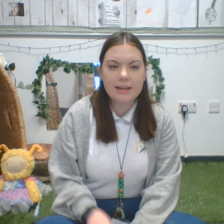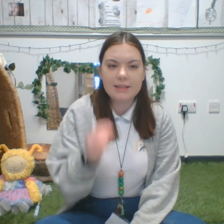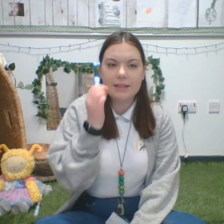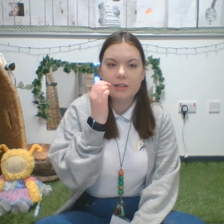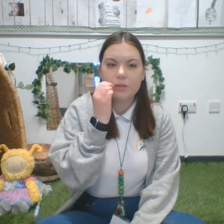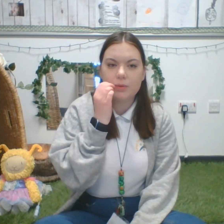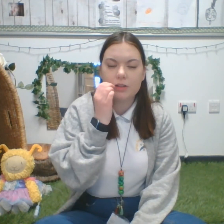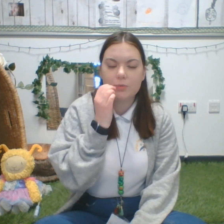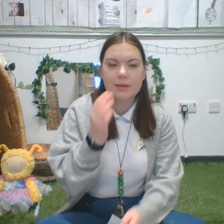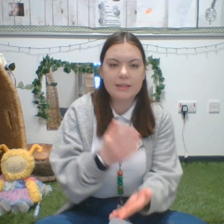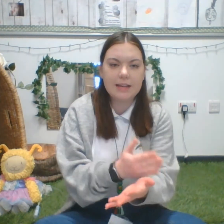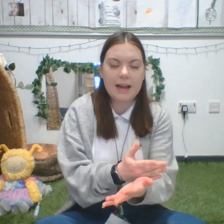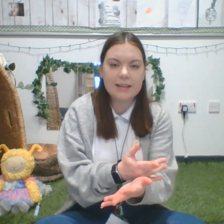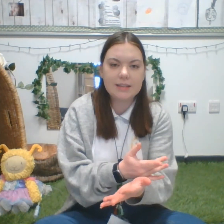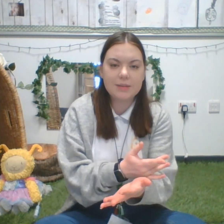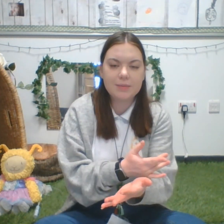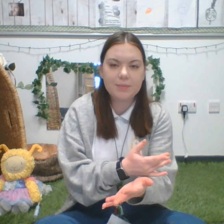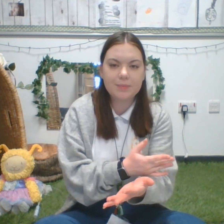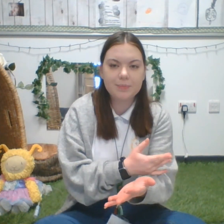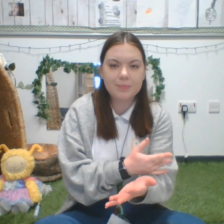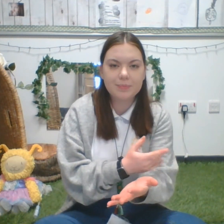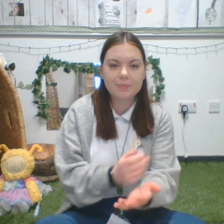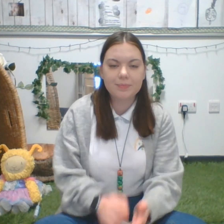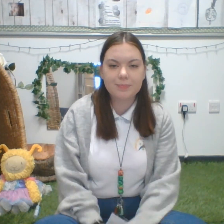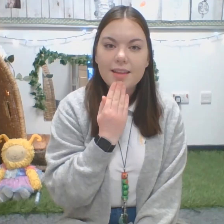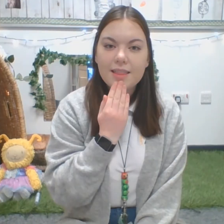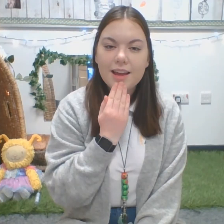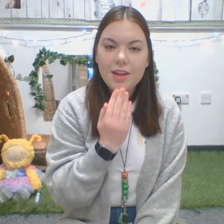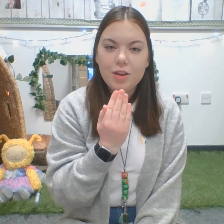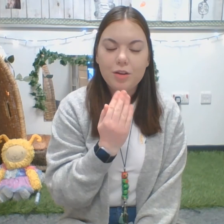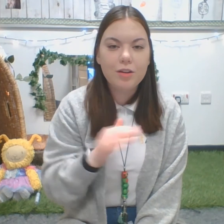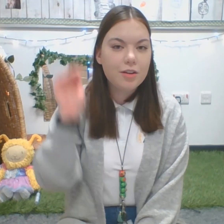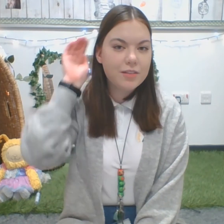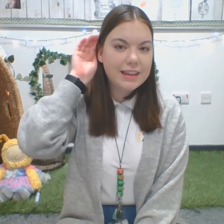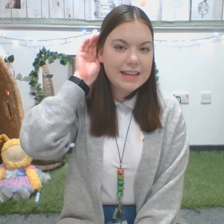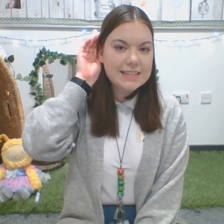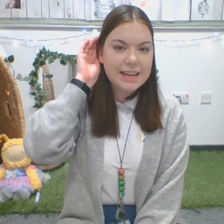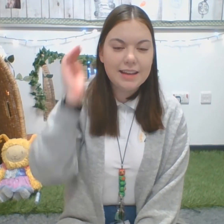eating the sweet, sweet grass. Thank